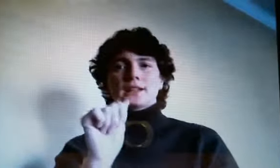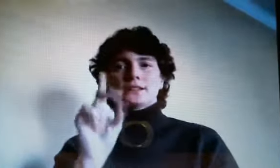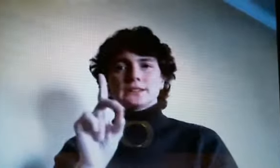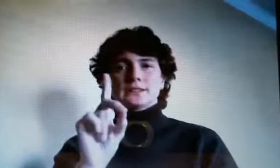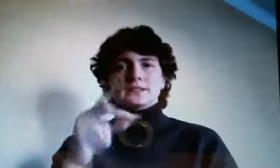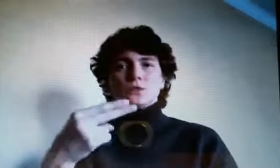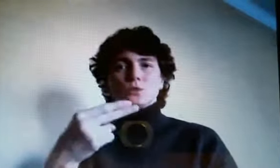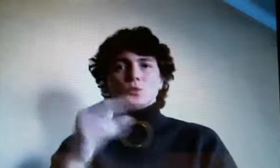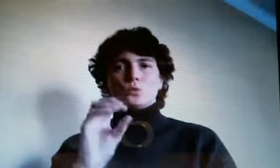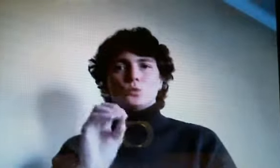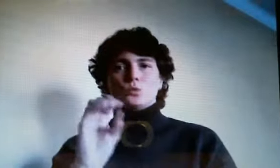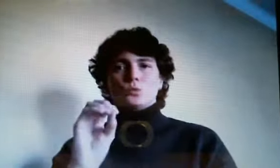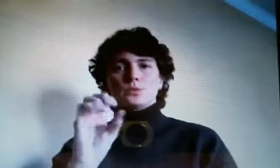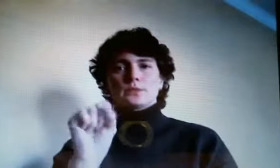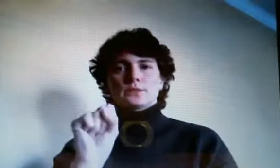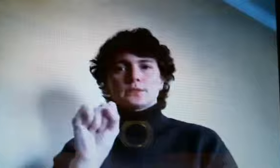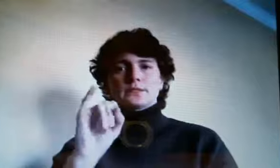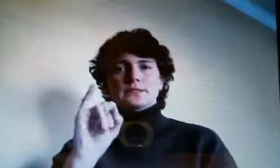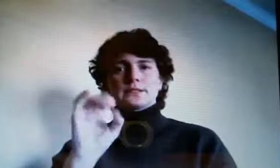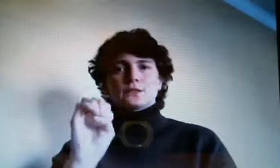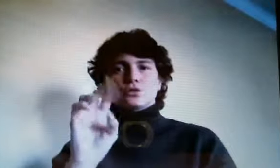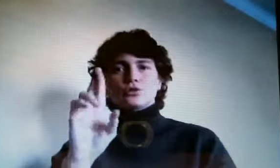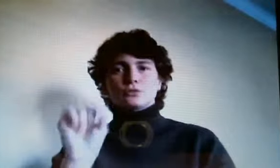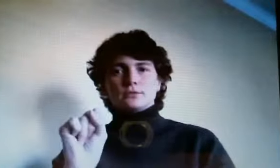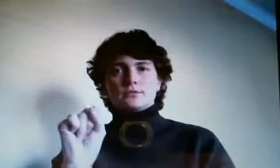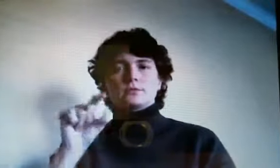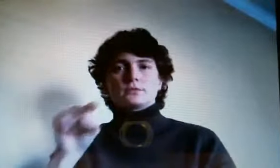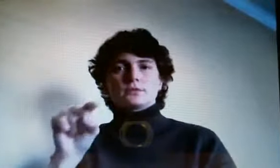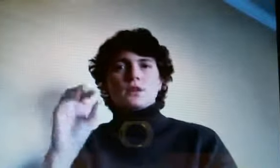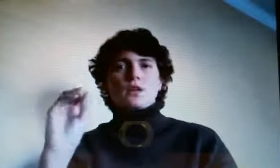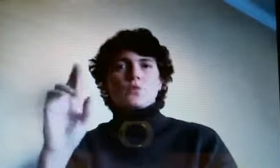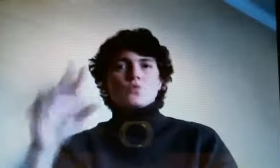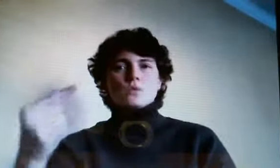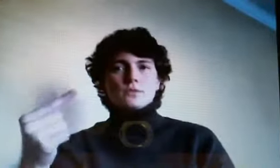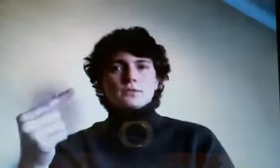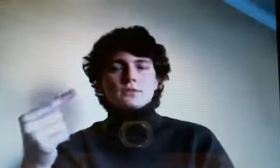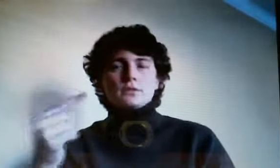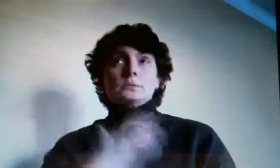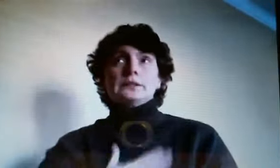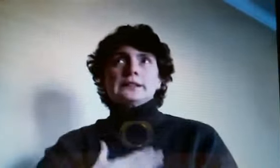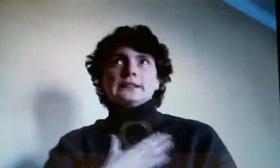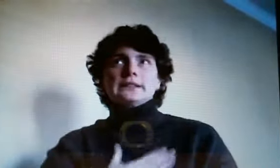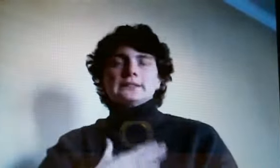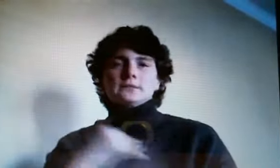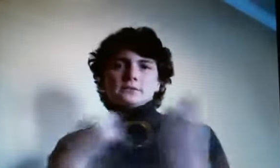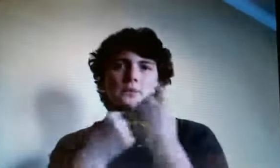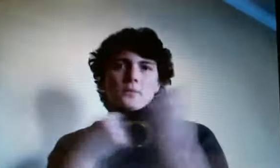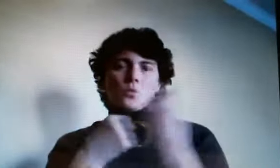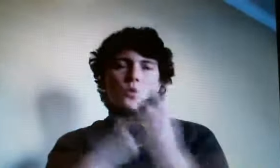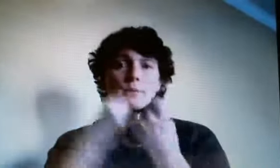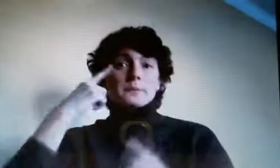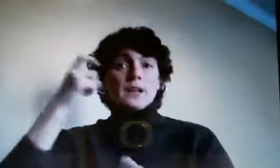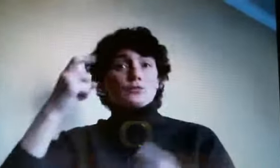The website in which you can find more information as well as send the 3-page